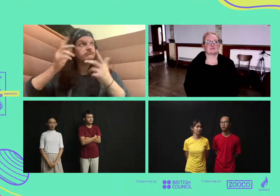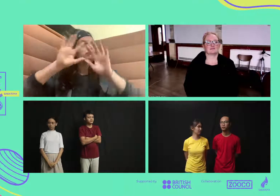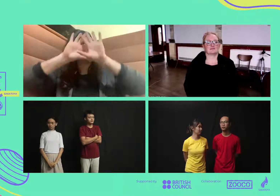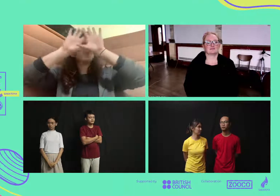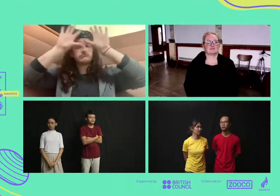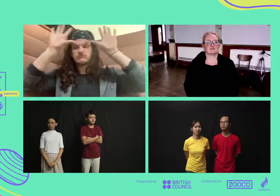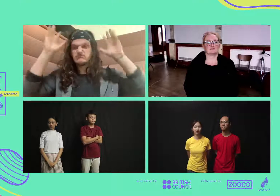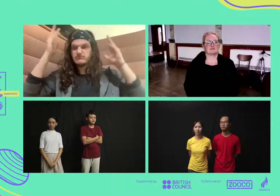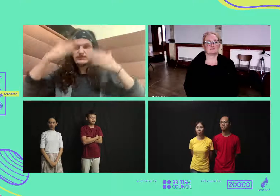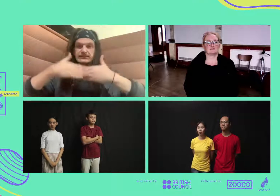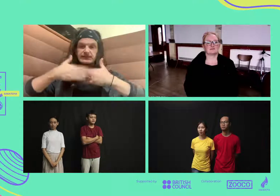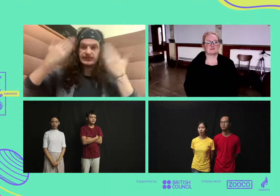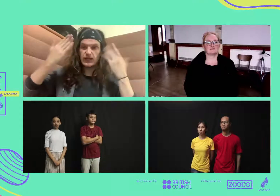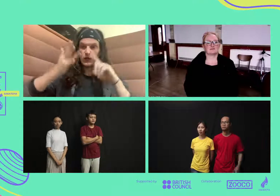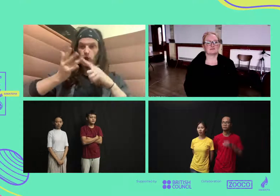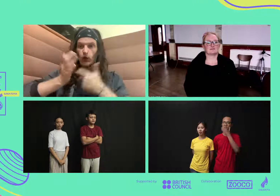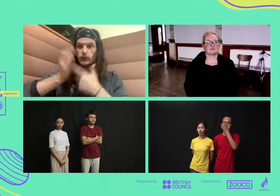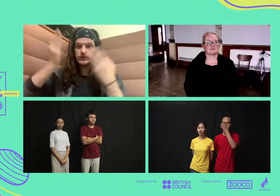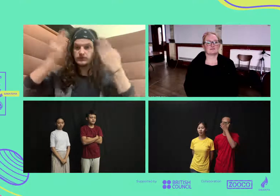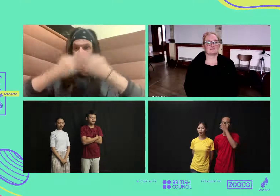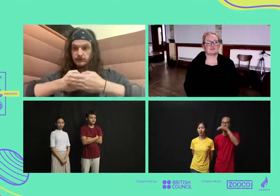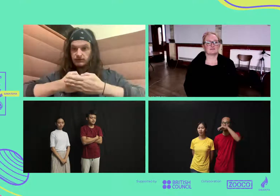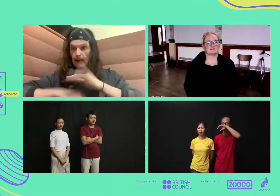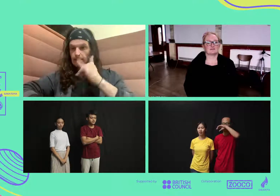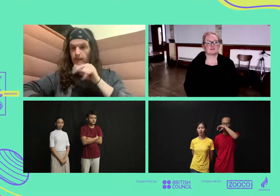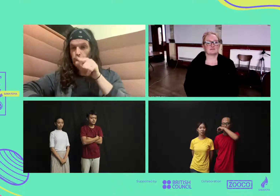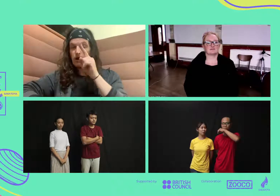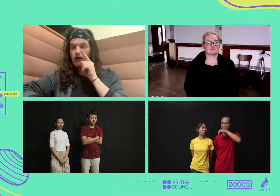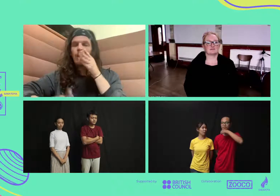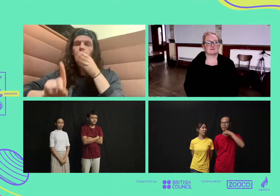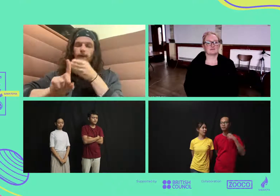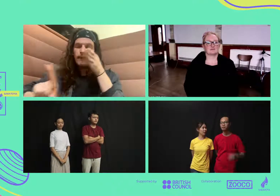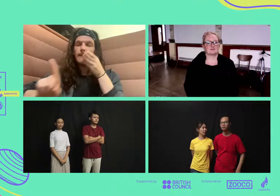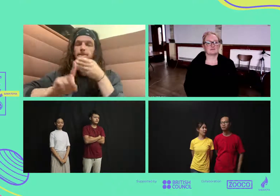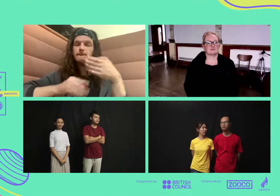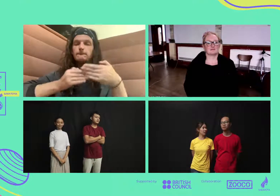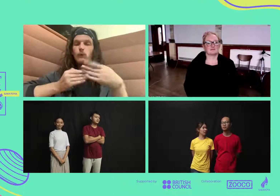So first, I would describe the environment.